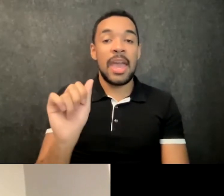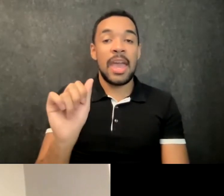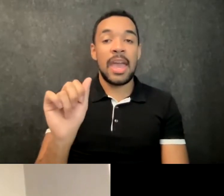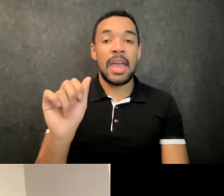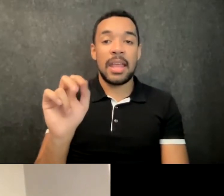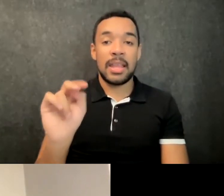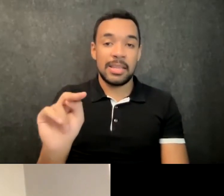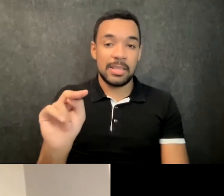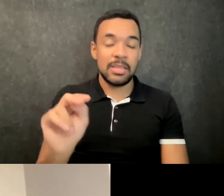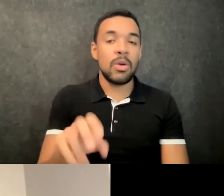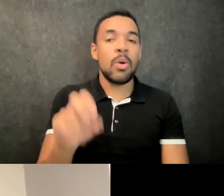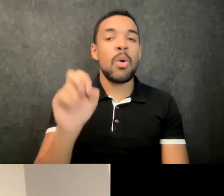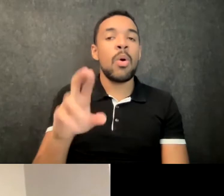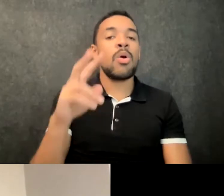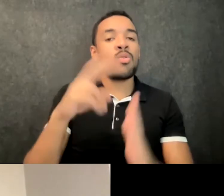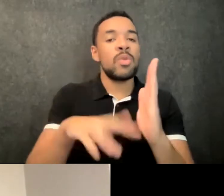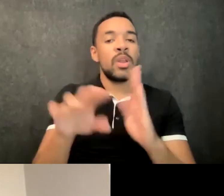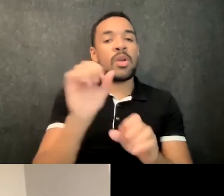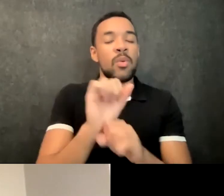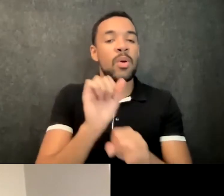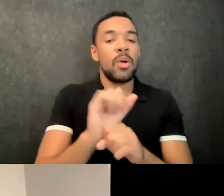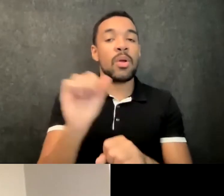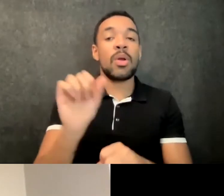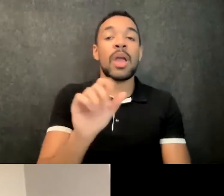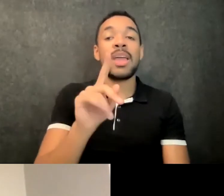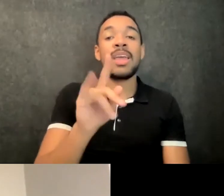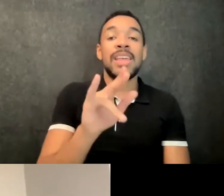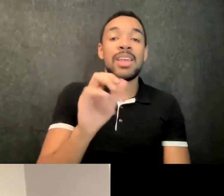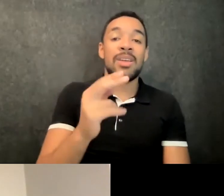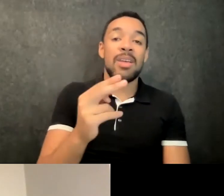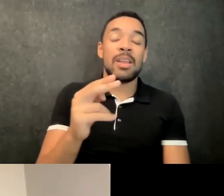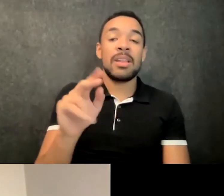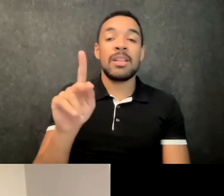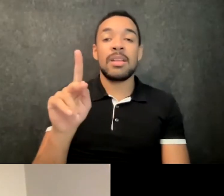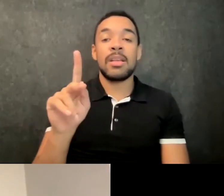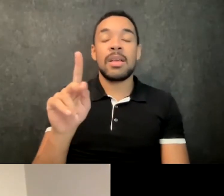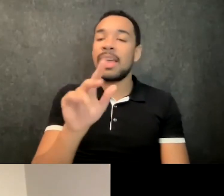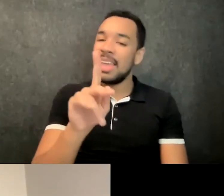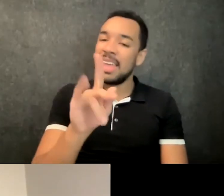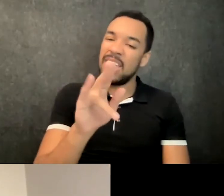Kirin John, or read her work at kirinkhan.com.